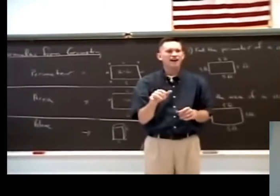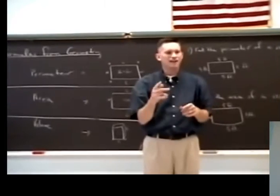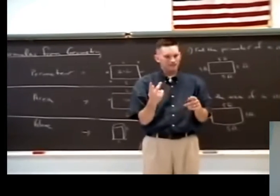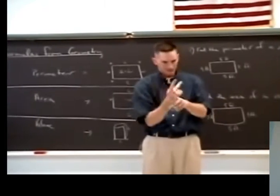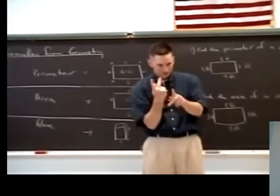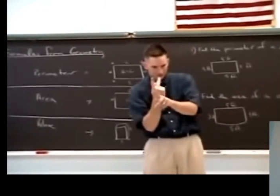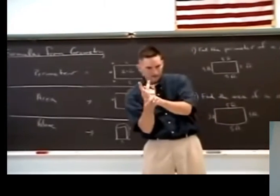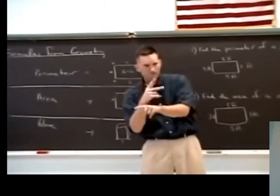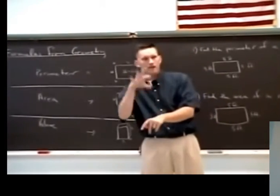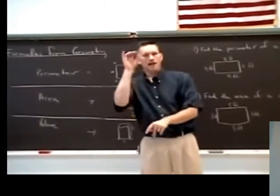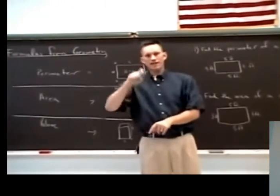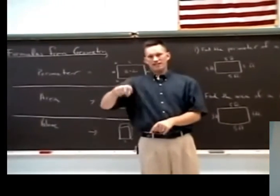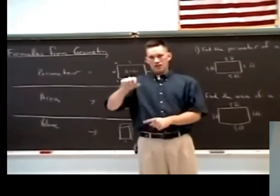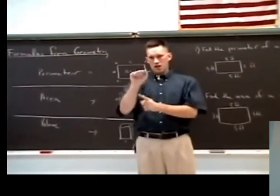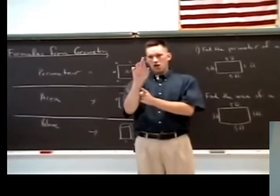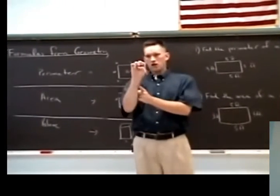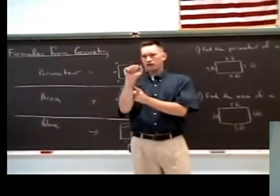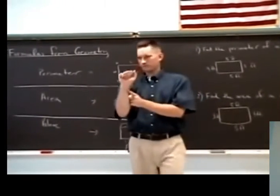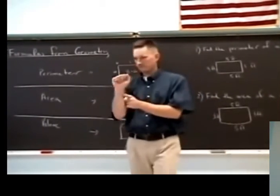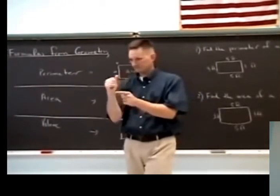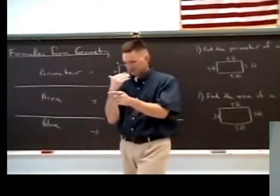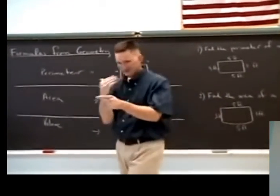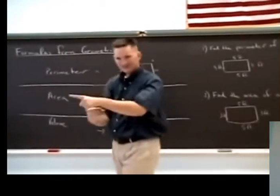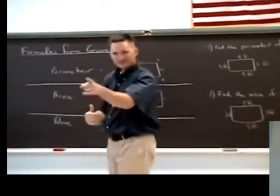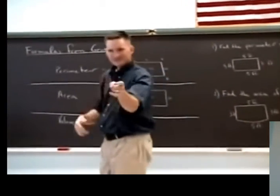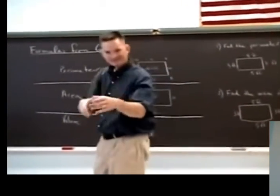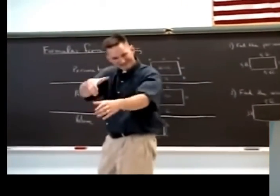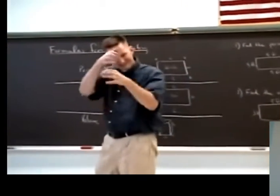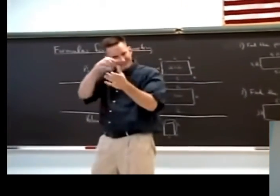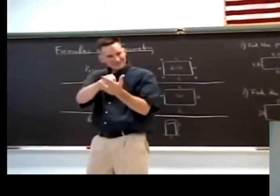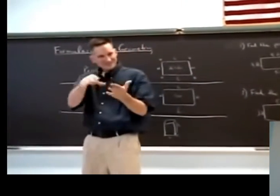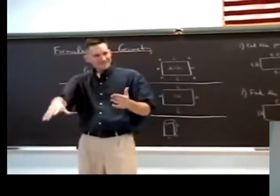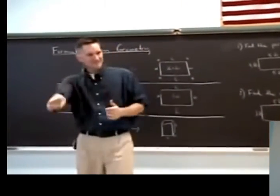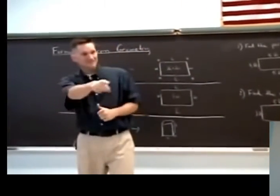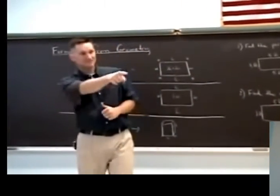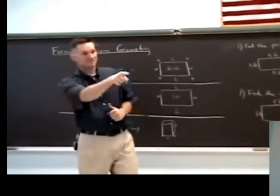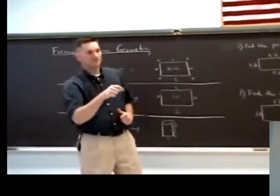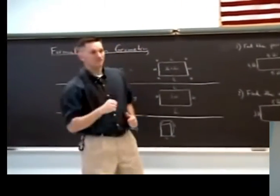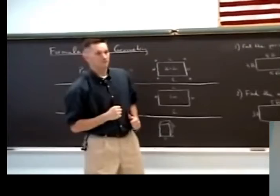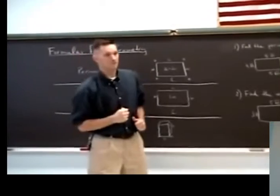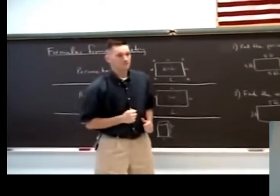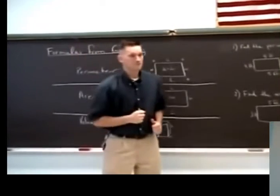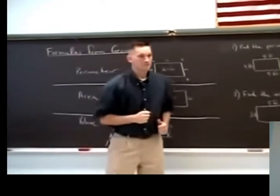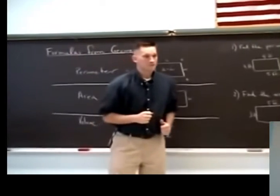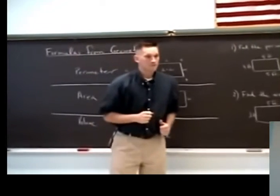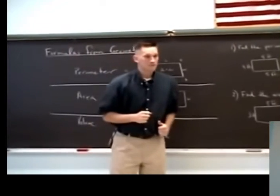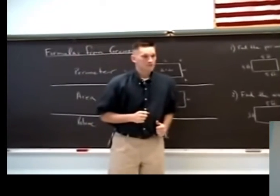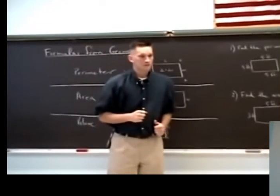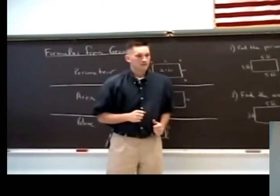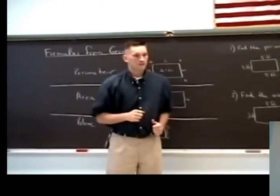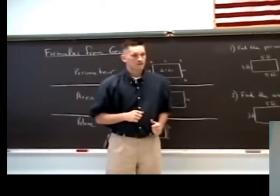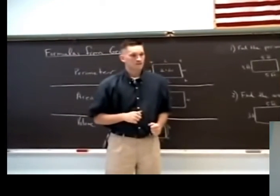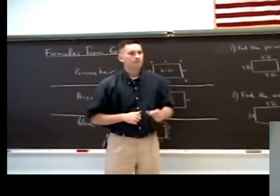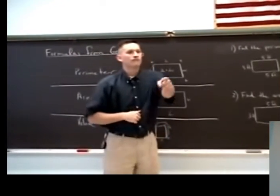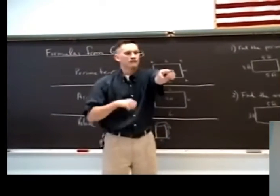Yeah, when you use flooring and you want to know how many tiles you would need in that flooring. Yeah, great job.